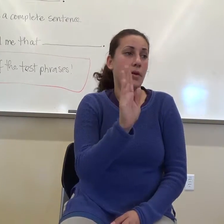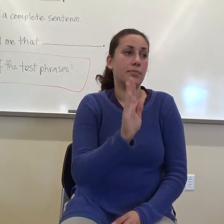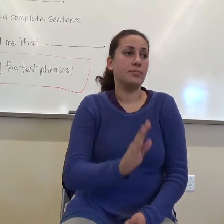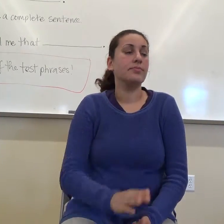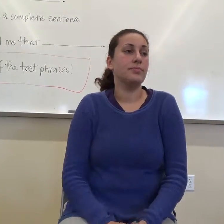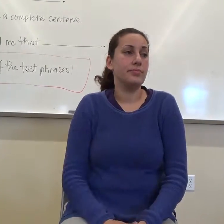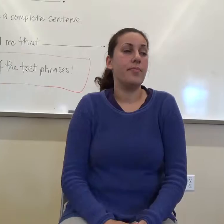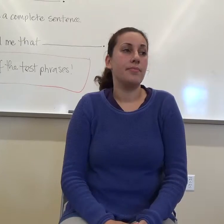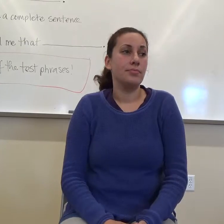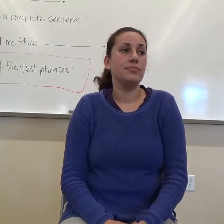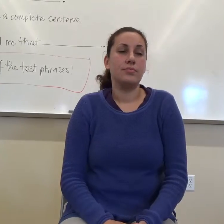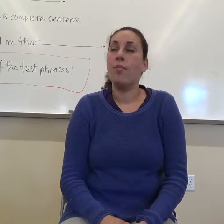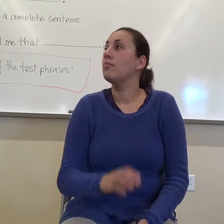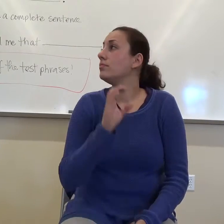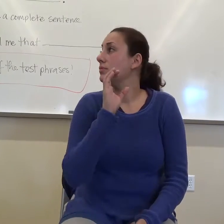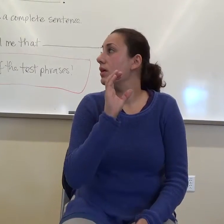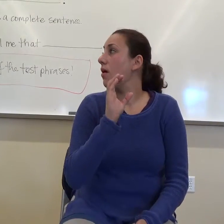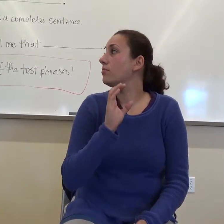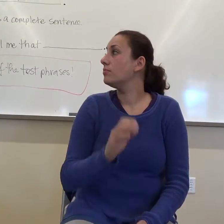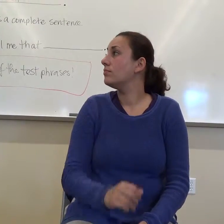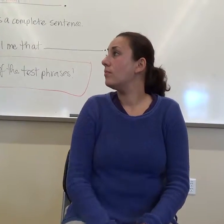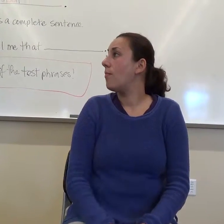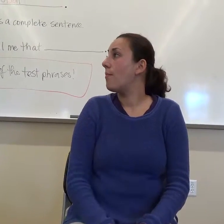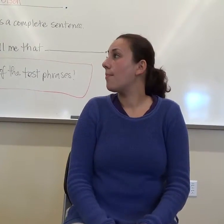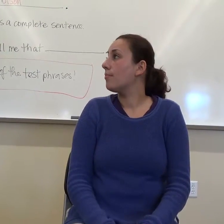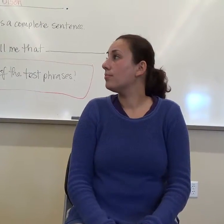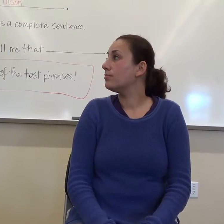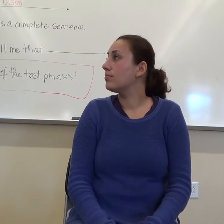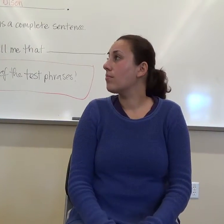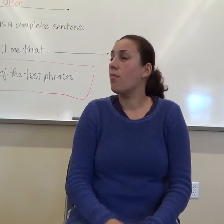whole thing says. And it doesn't say all too often. It just says some future.